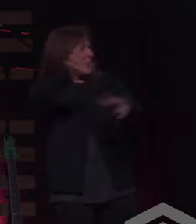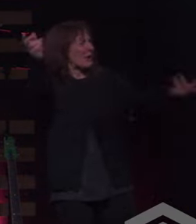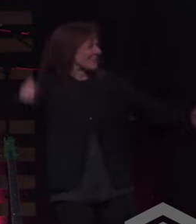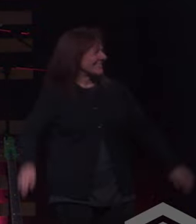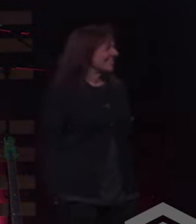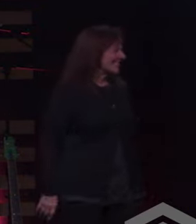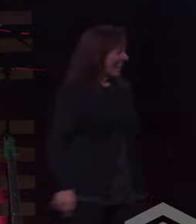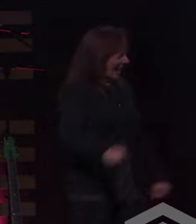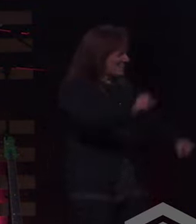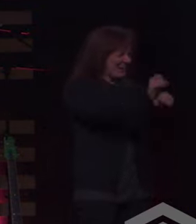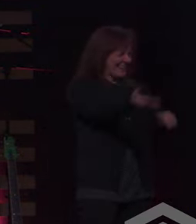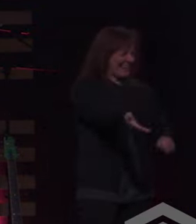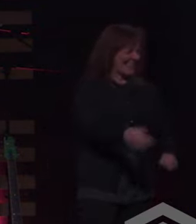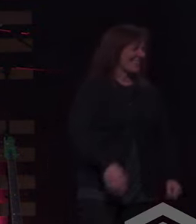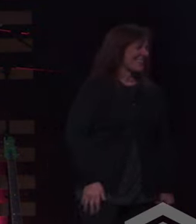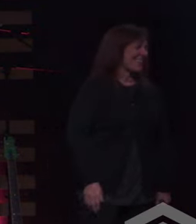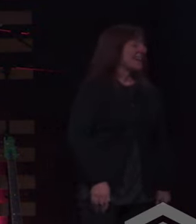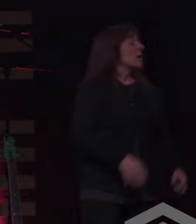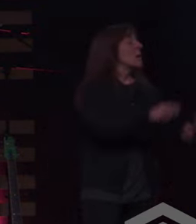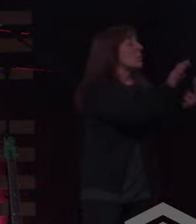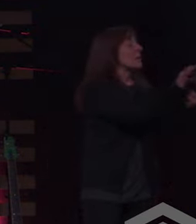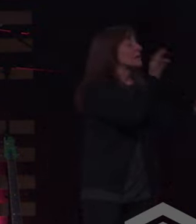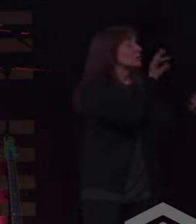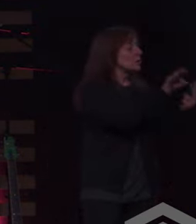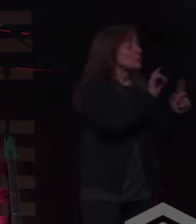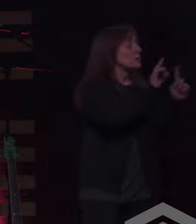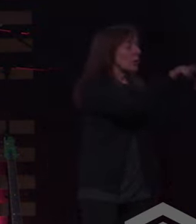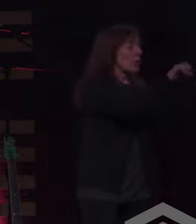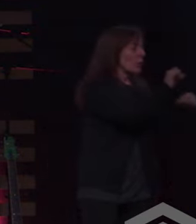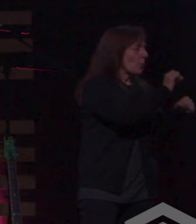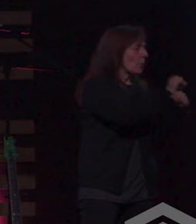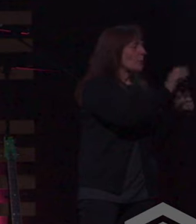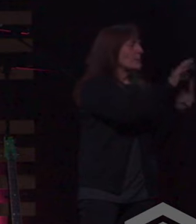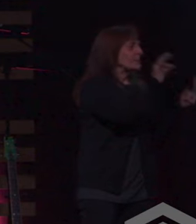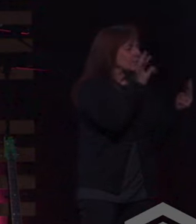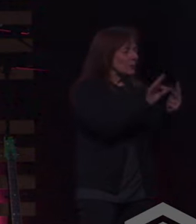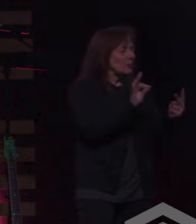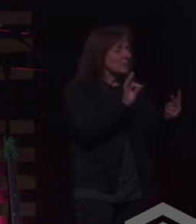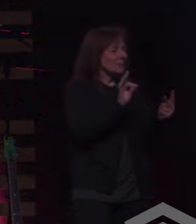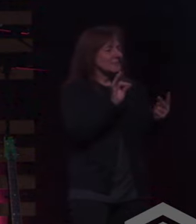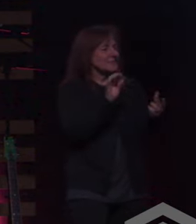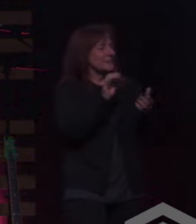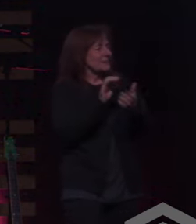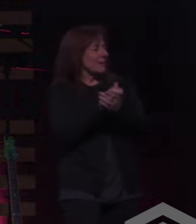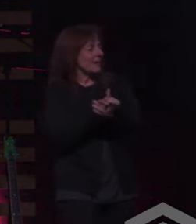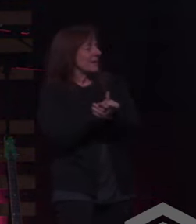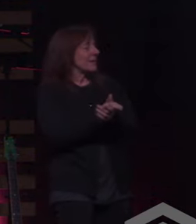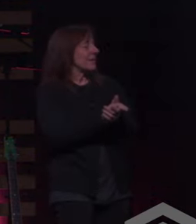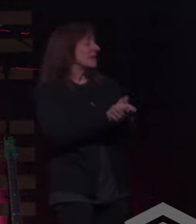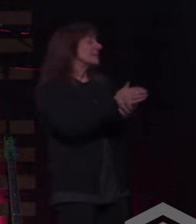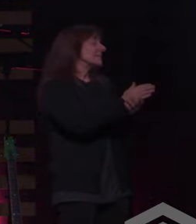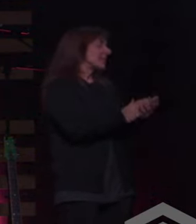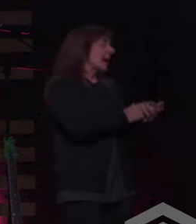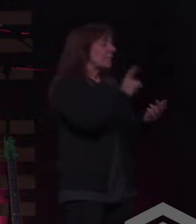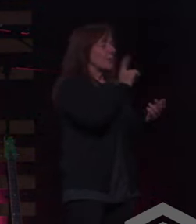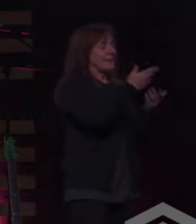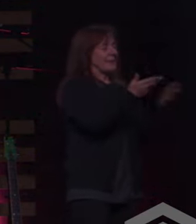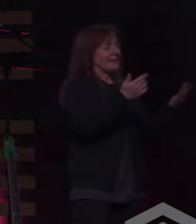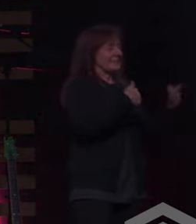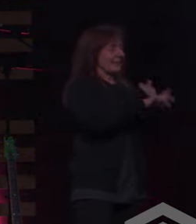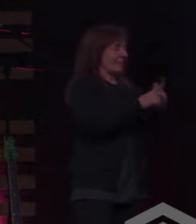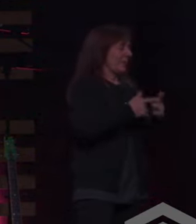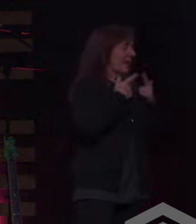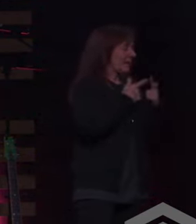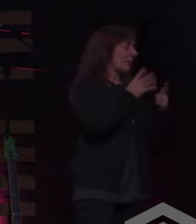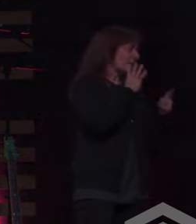We choose to. Now, there are very practical, very real things that we're going to talk